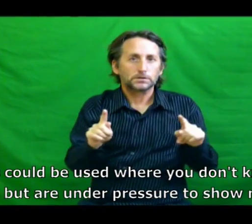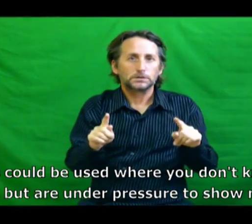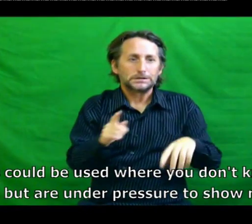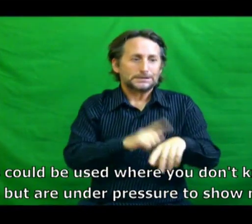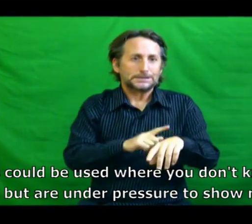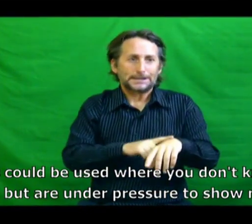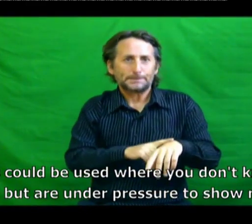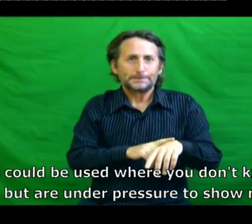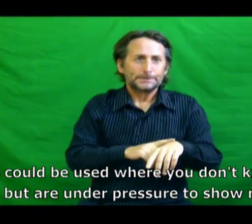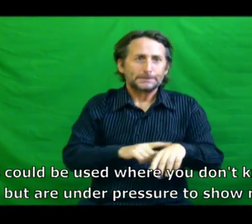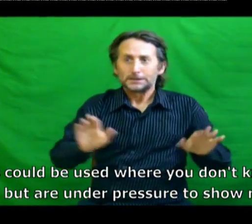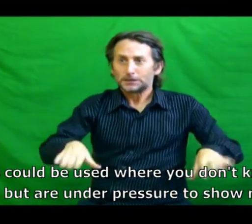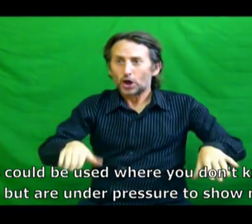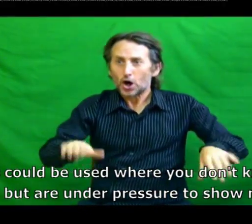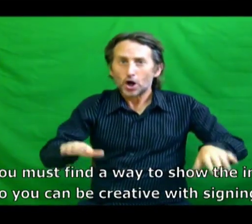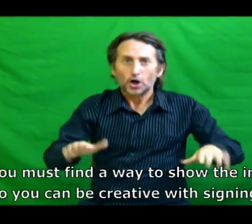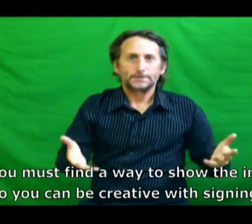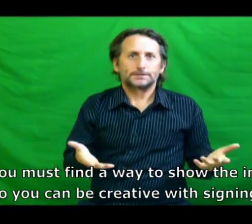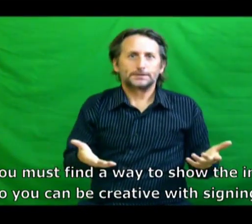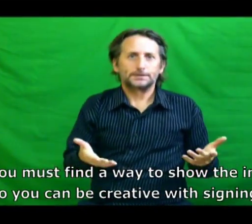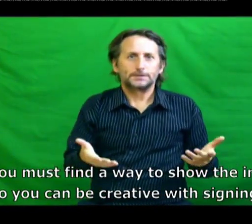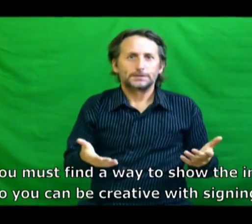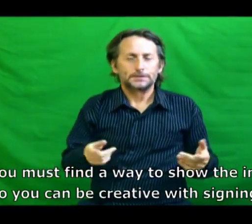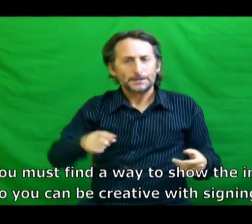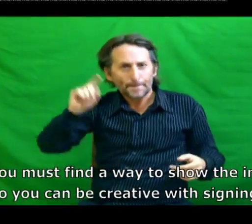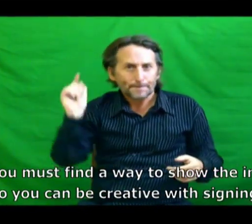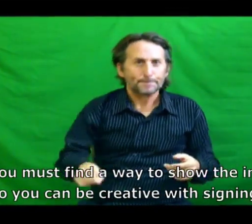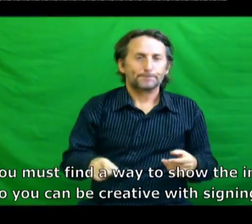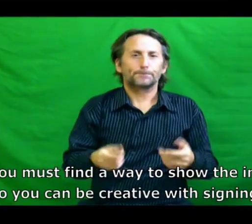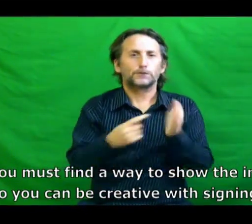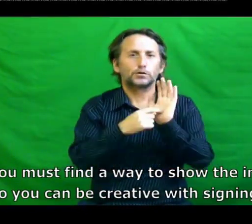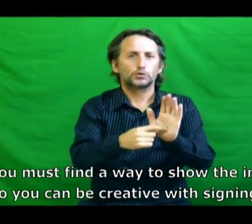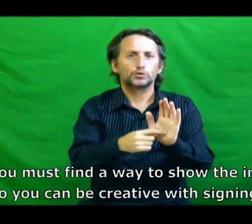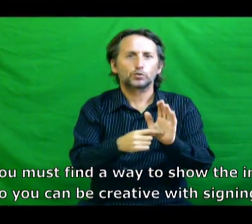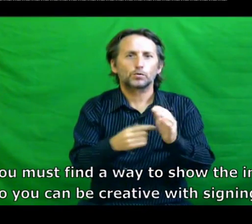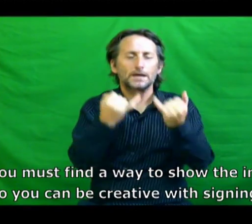So you must find a way to show the information so you can be creative with signing.